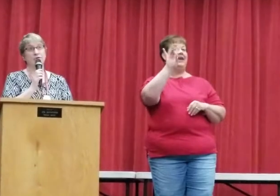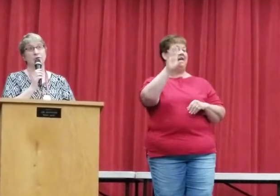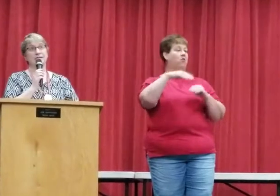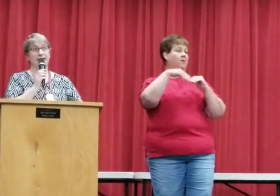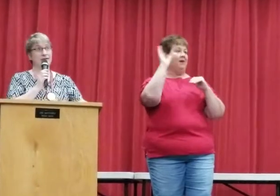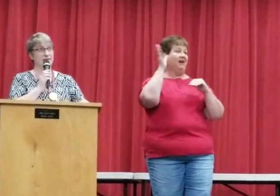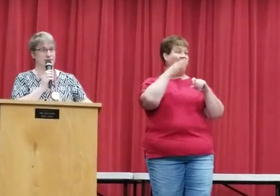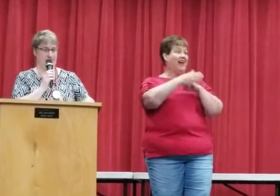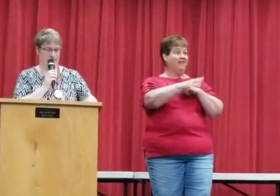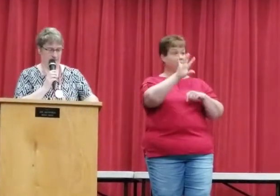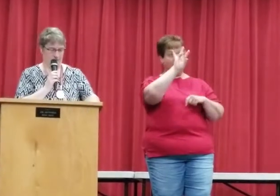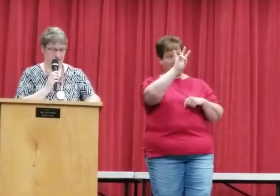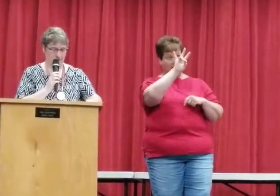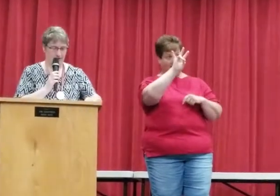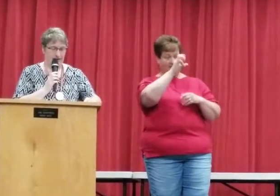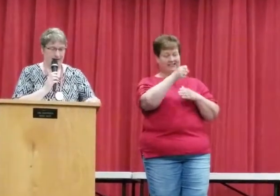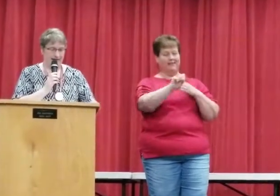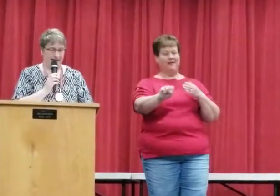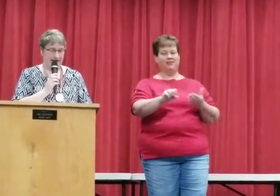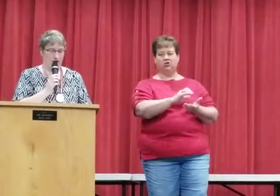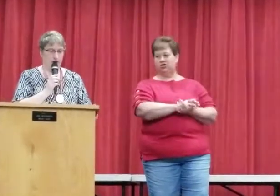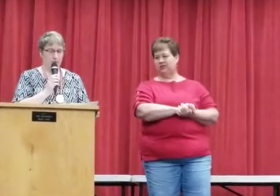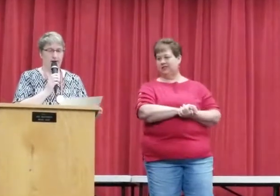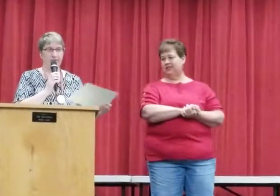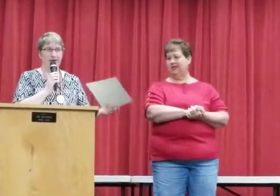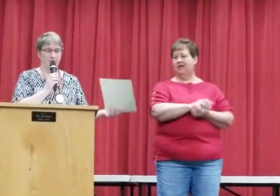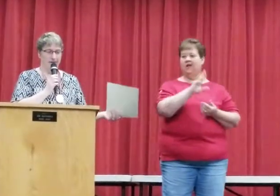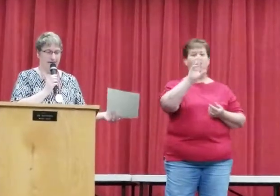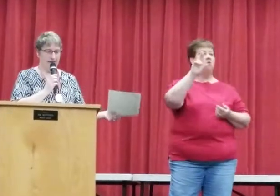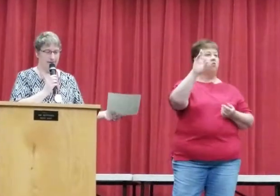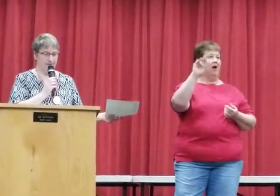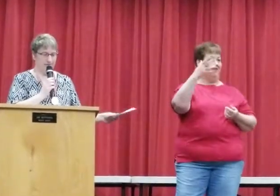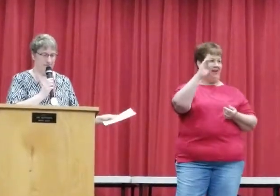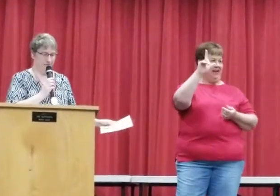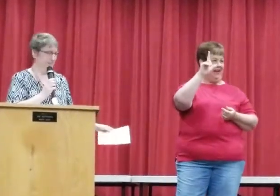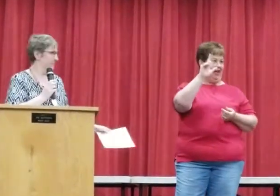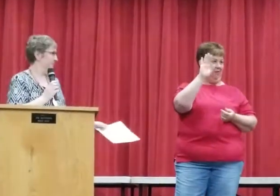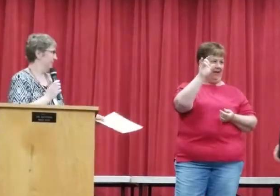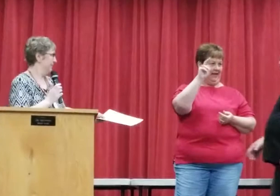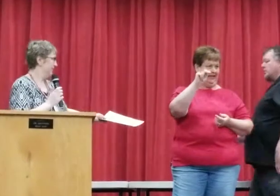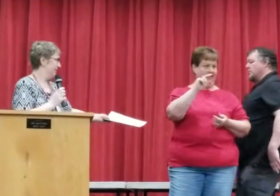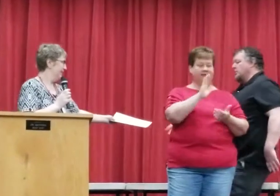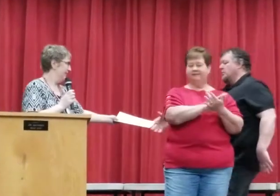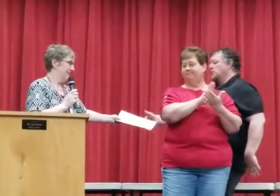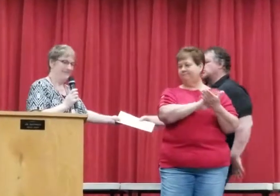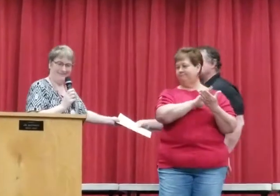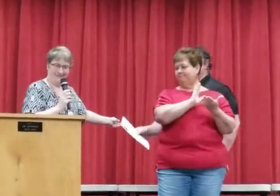after seven semesters. They are Raphael Bacon,